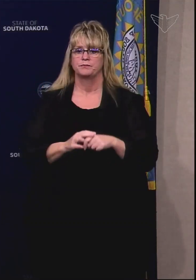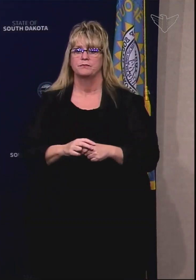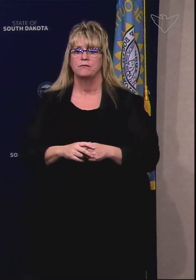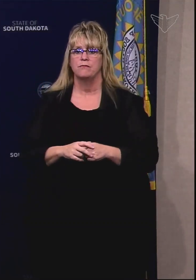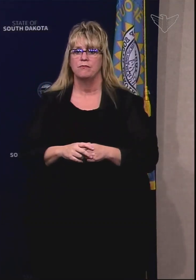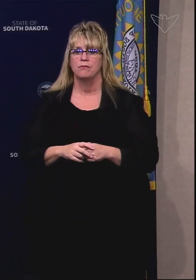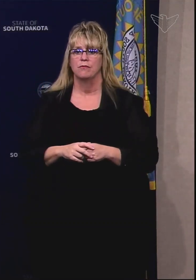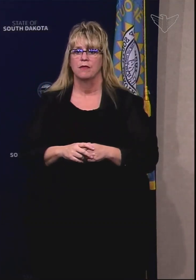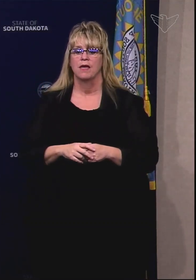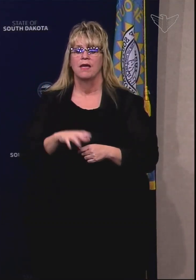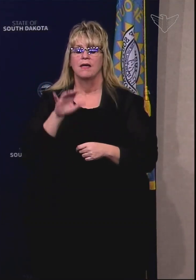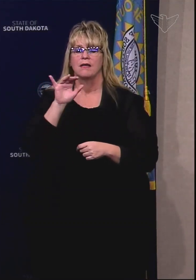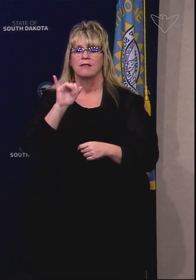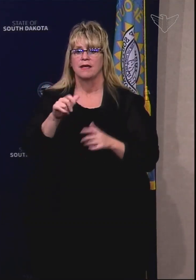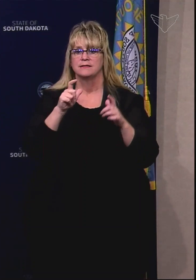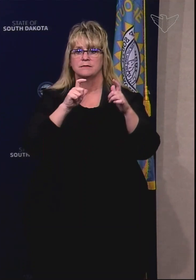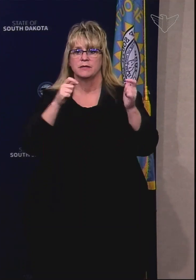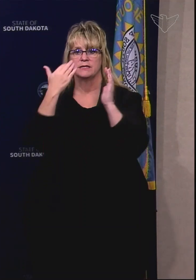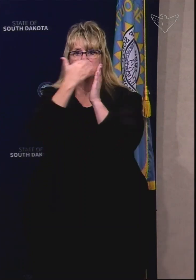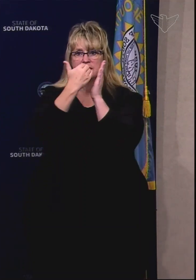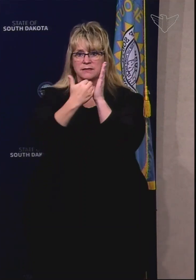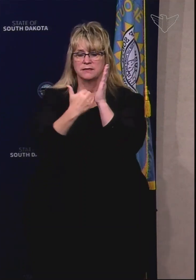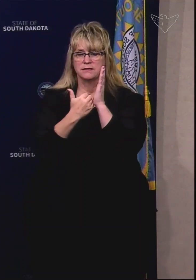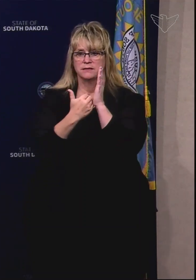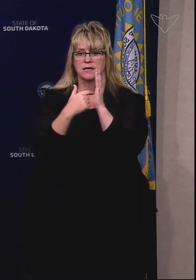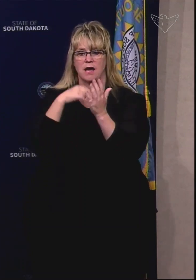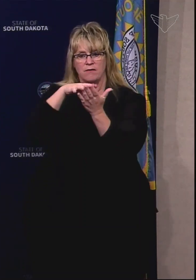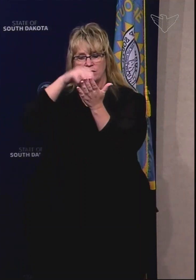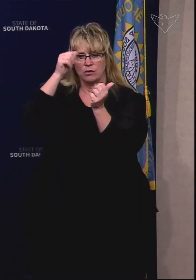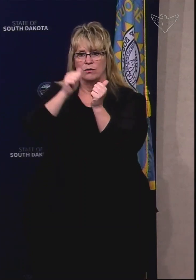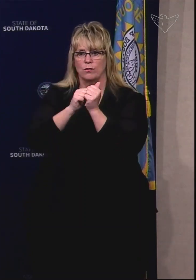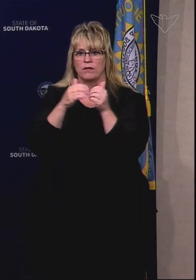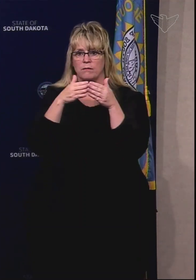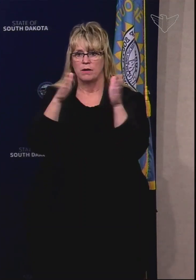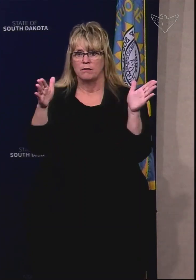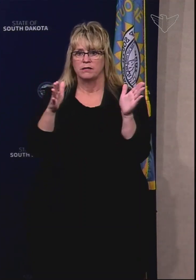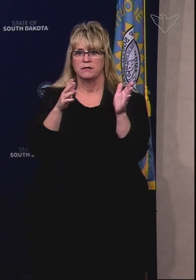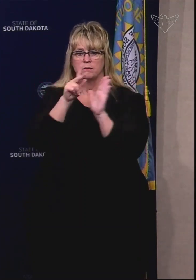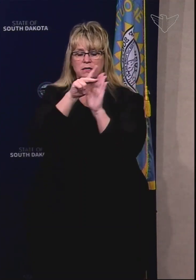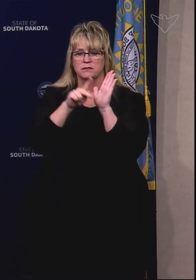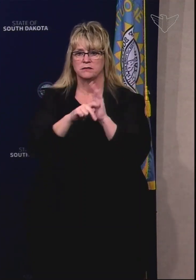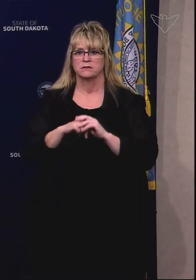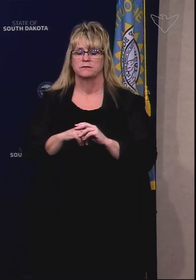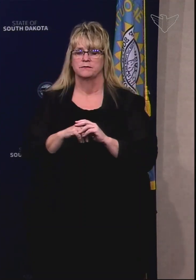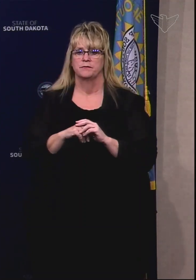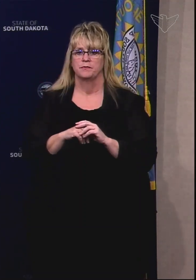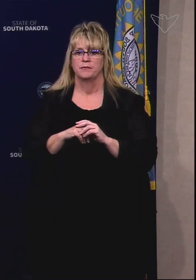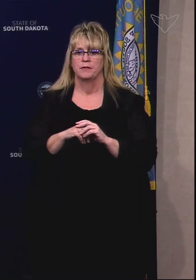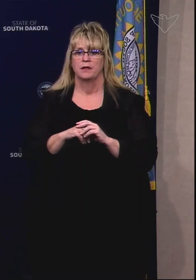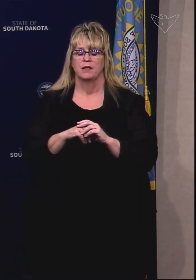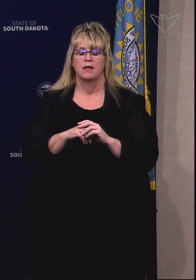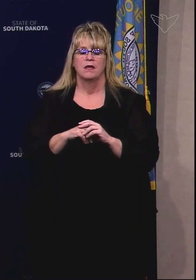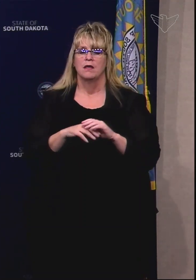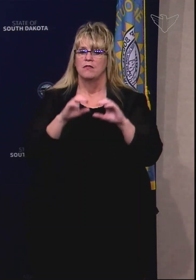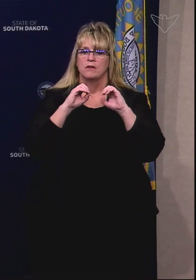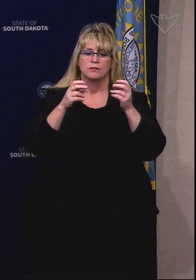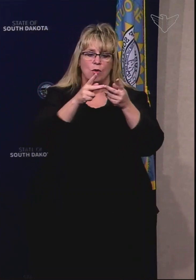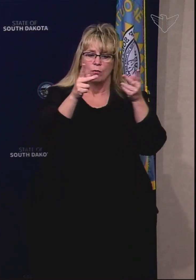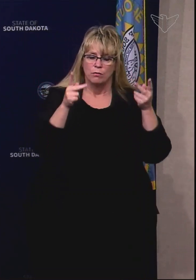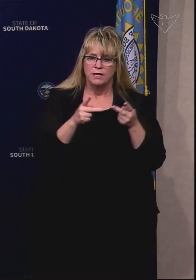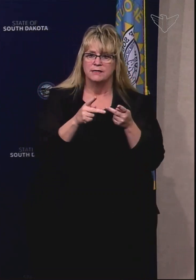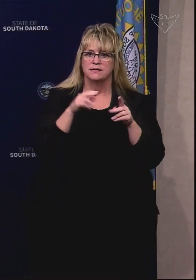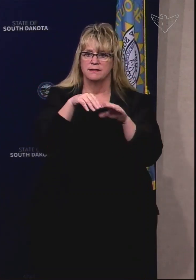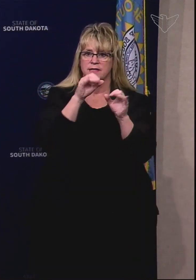biggest lesson that I have learned in public policy. There is no institution in this state that is